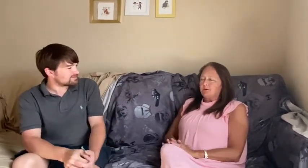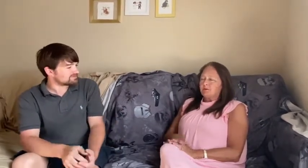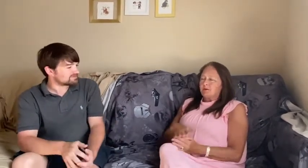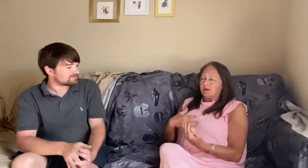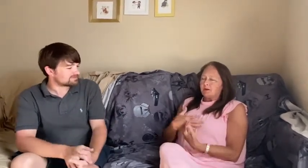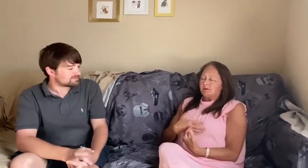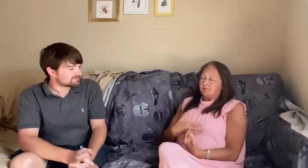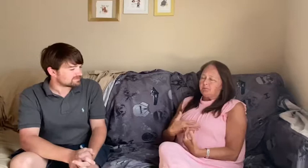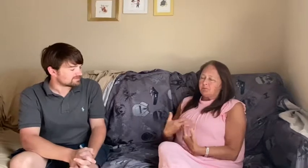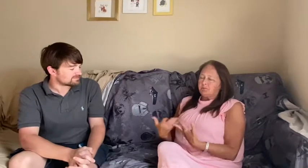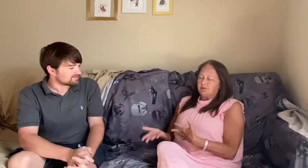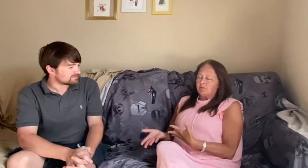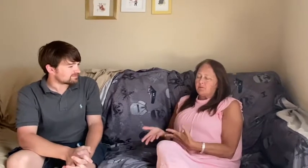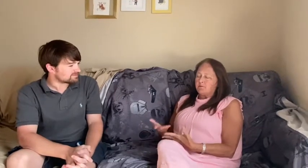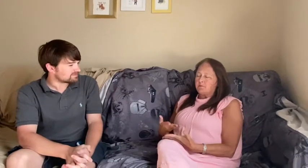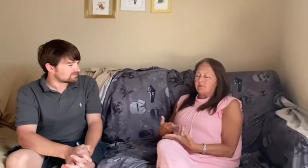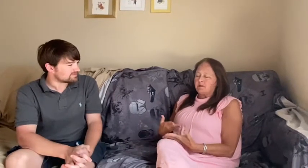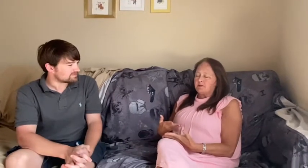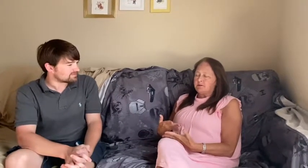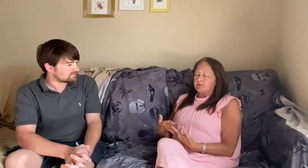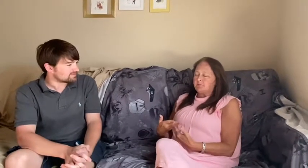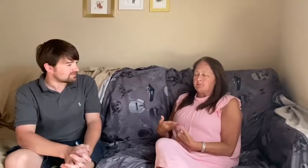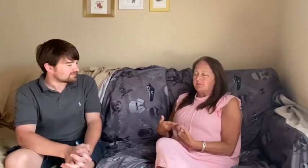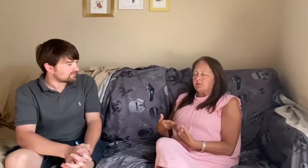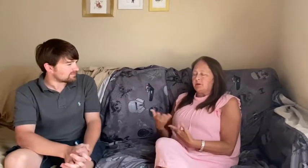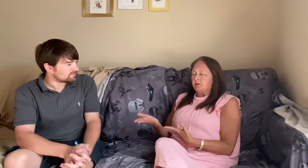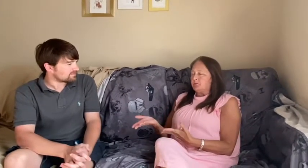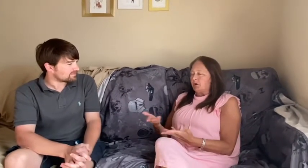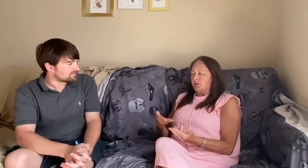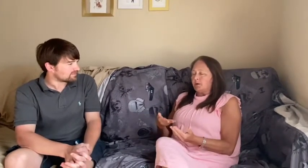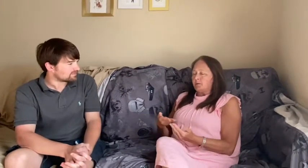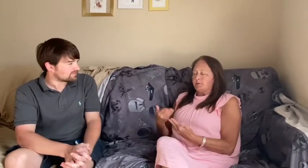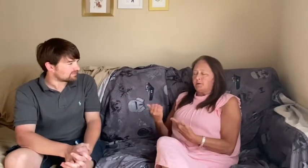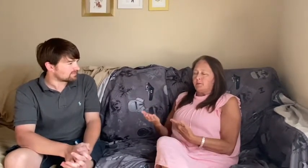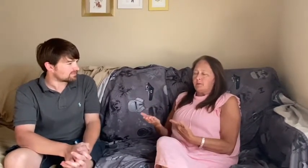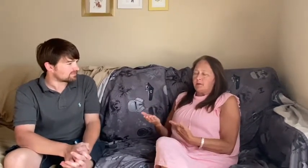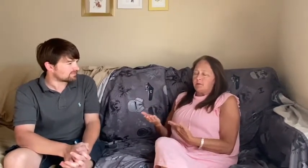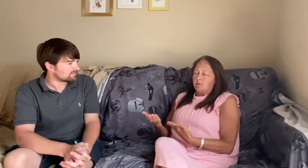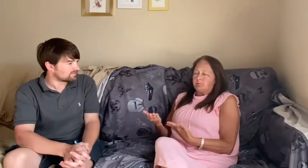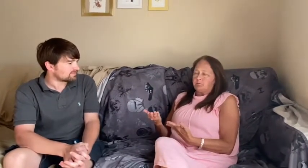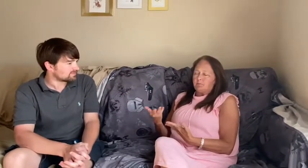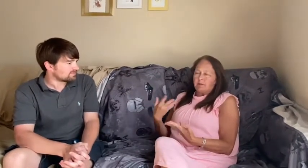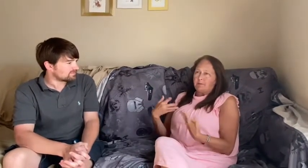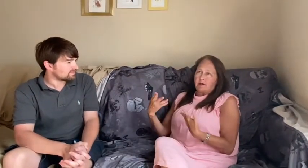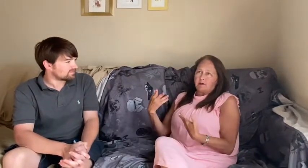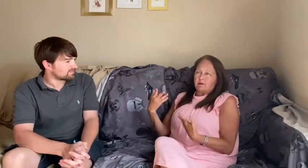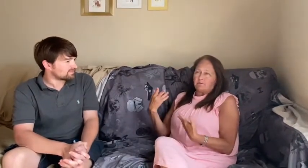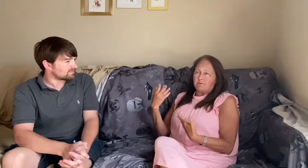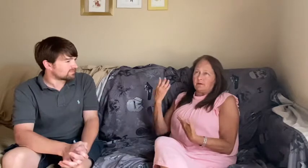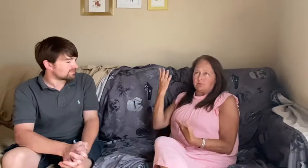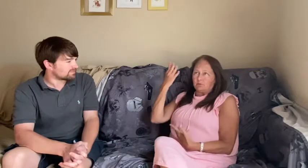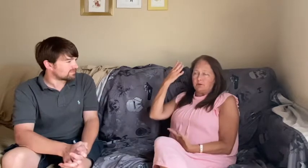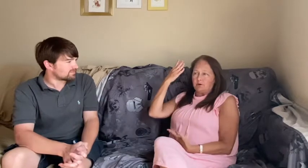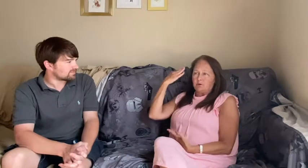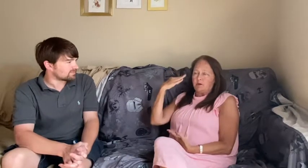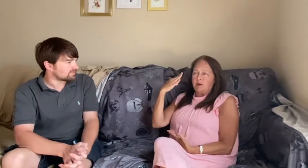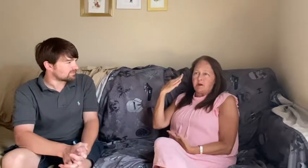Yes, like some of my friends, growing up, they would maybe have like really curly hair,